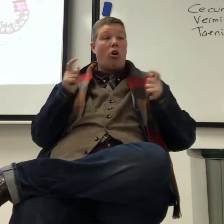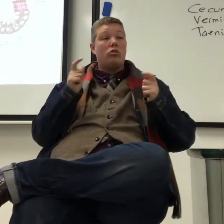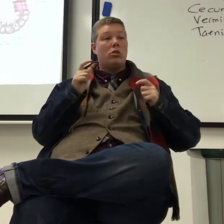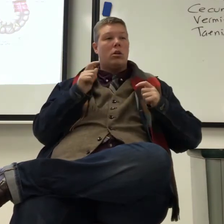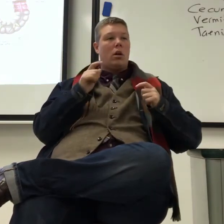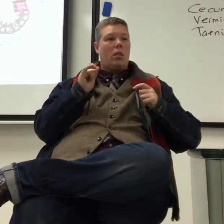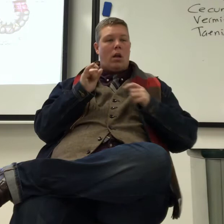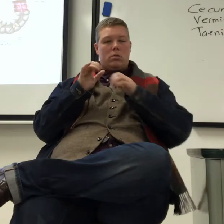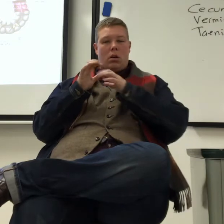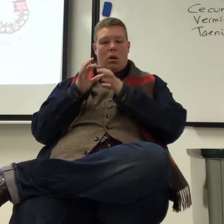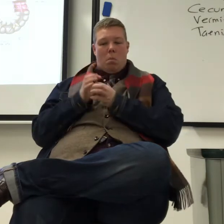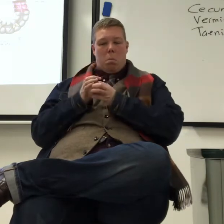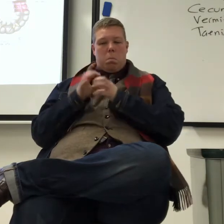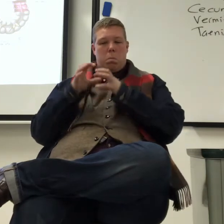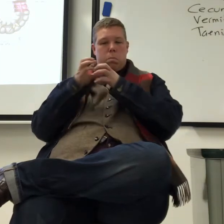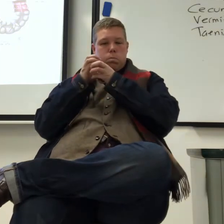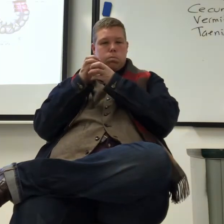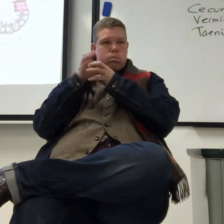called haustra.